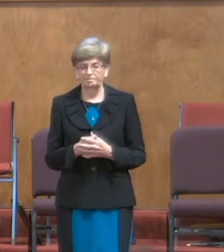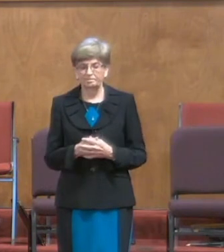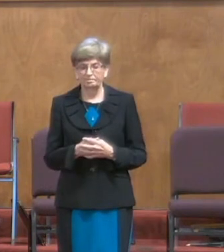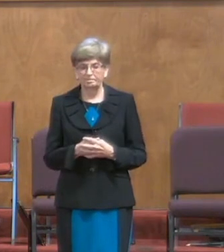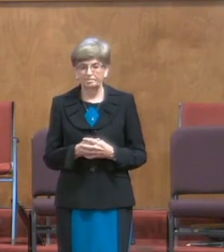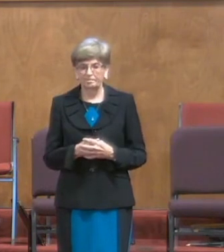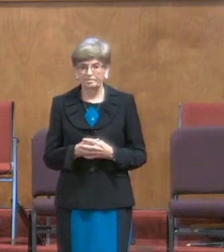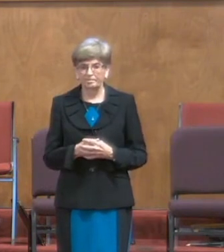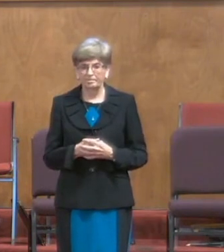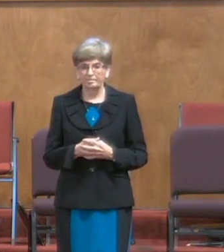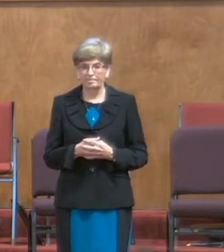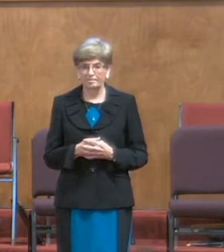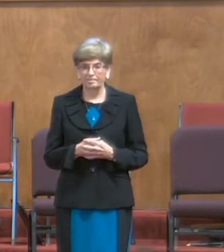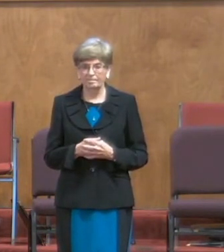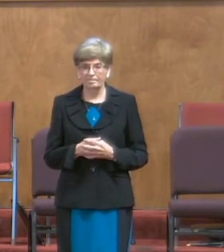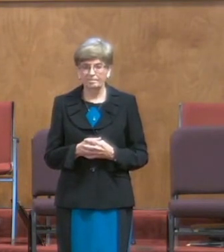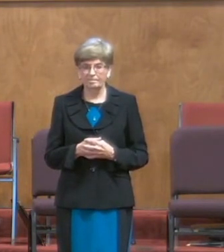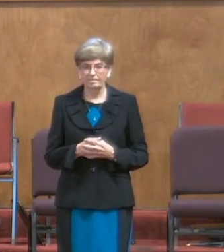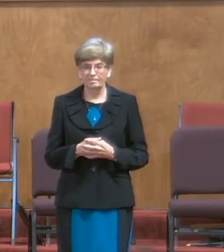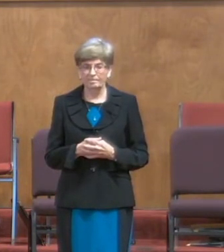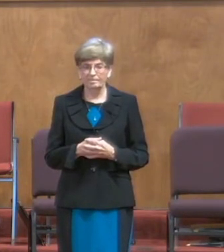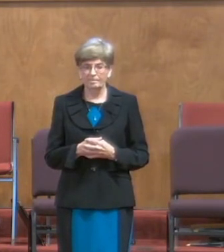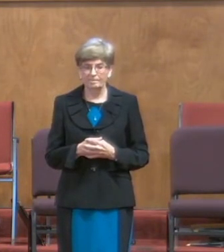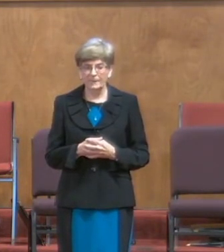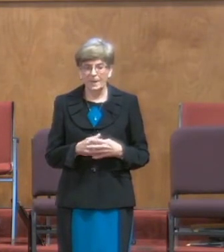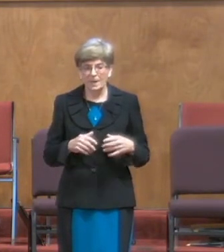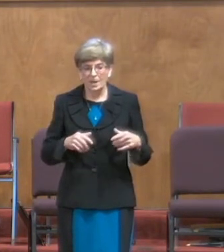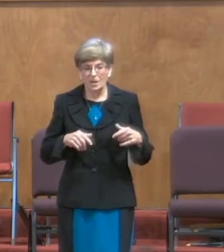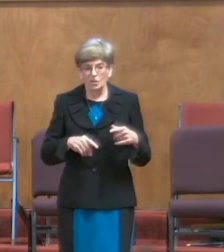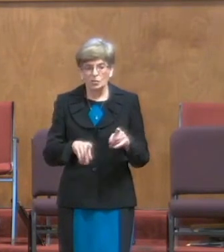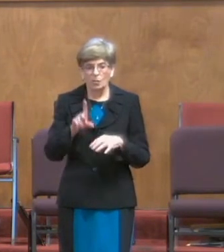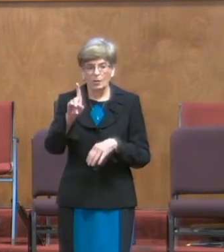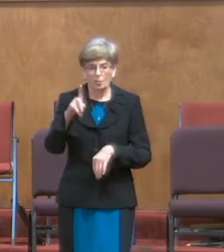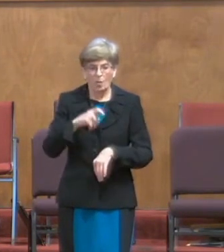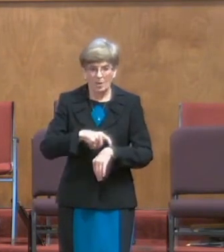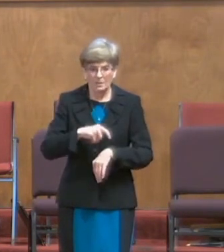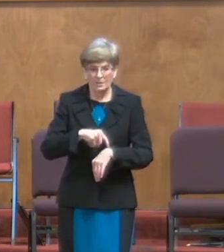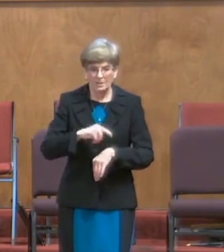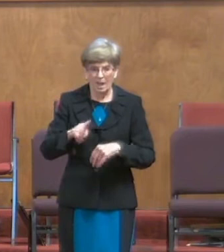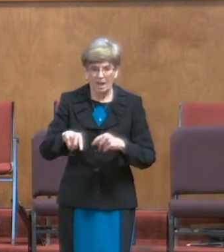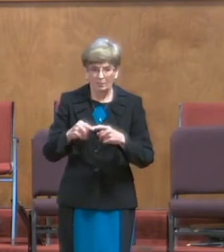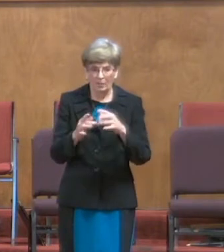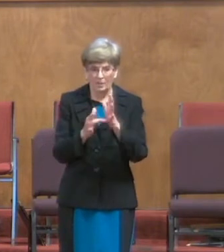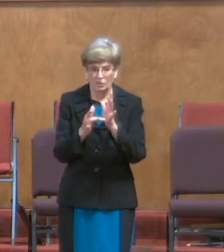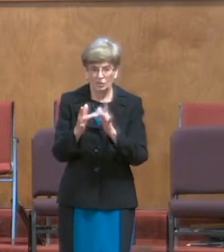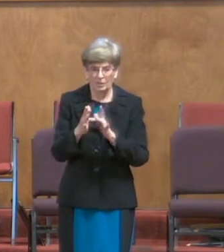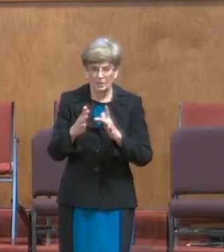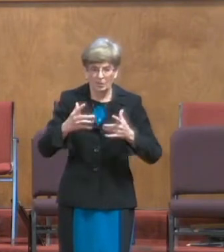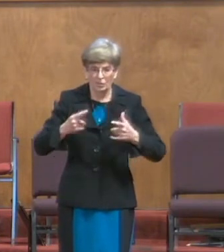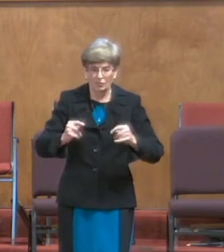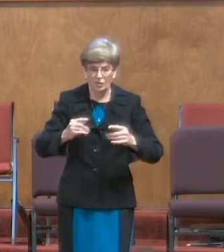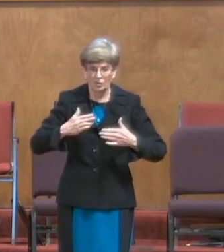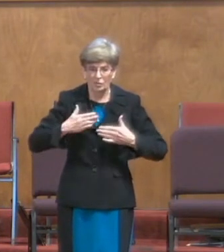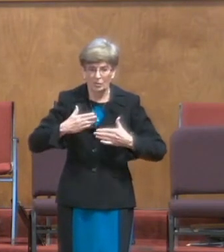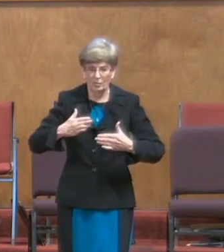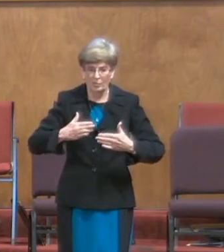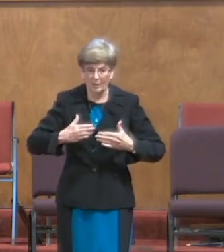And at one of those moments, Jesus pushes himself up on the cross and he says,